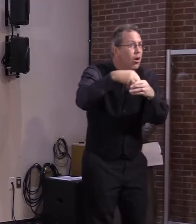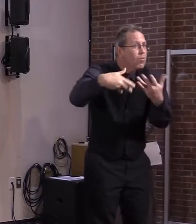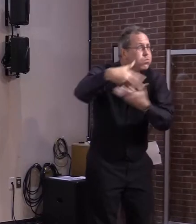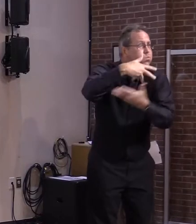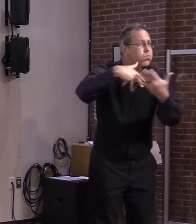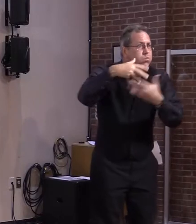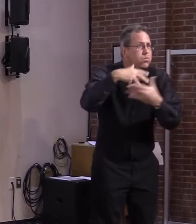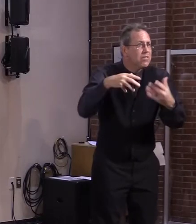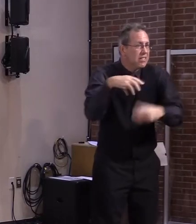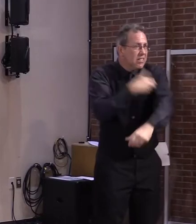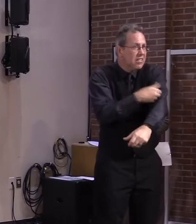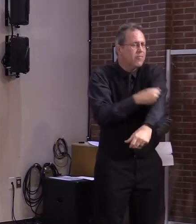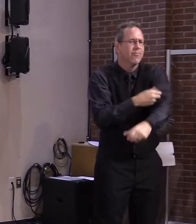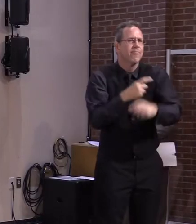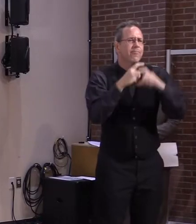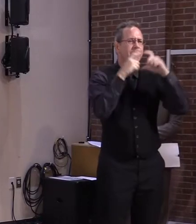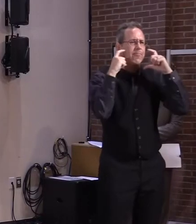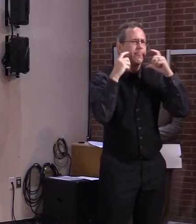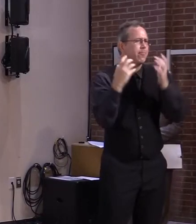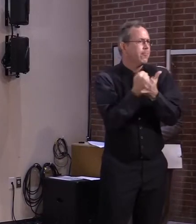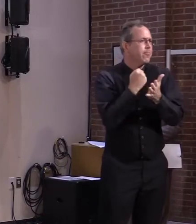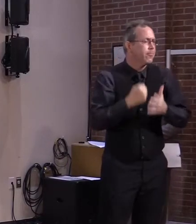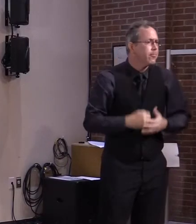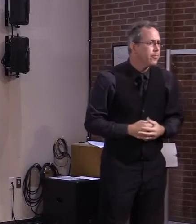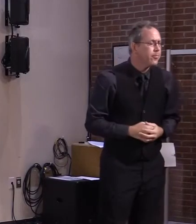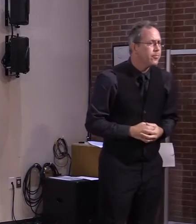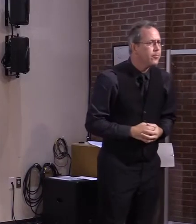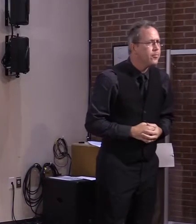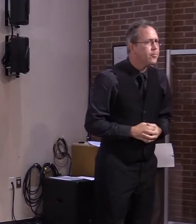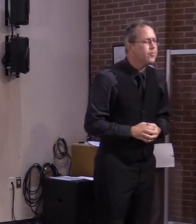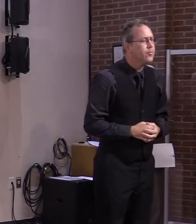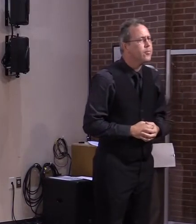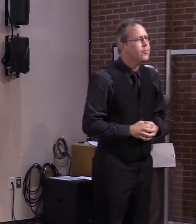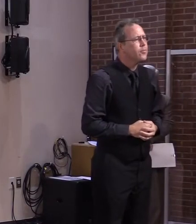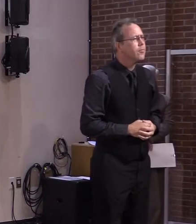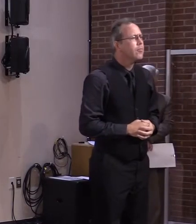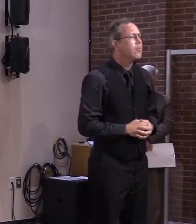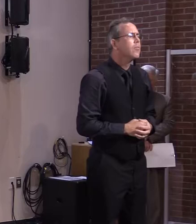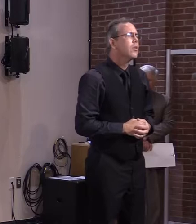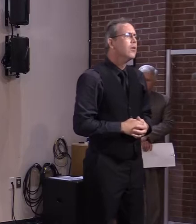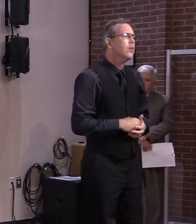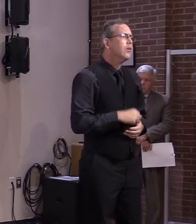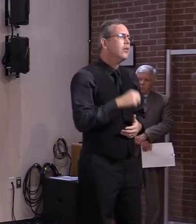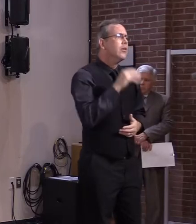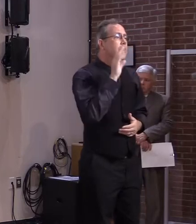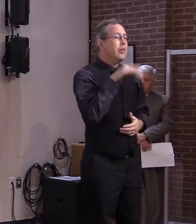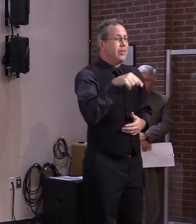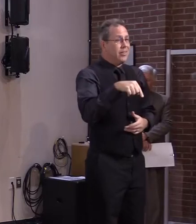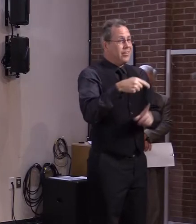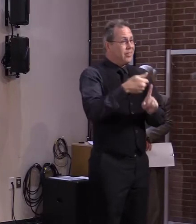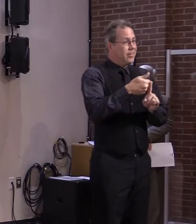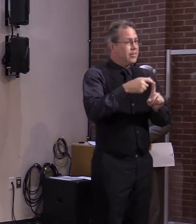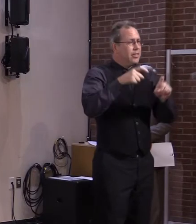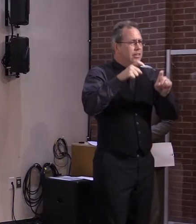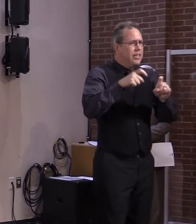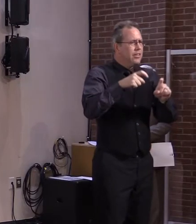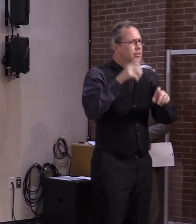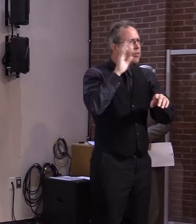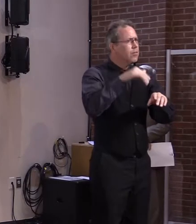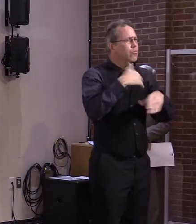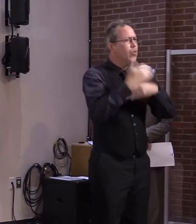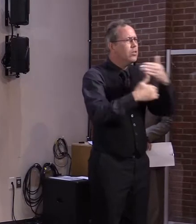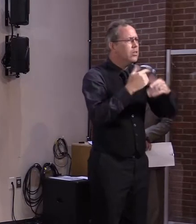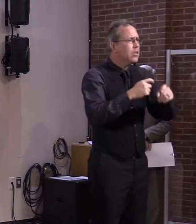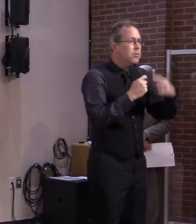And while I know some are seeing delays, which we're working on, the fact is we're still among the top 5 states